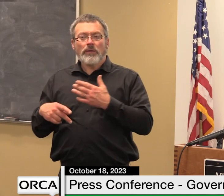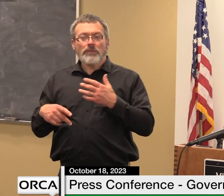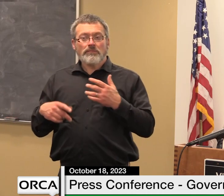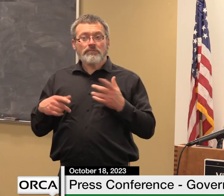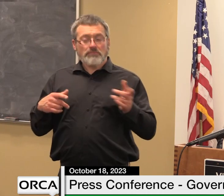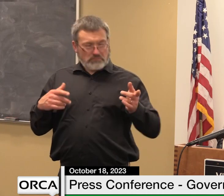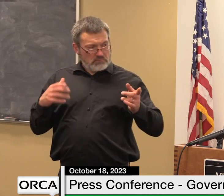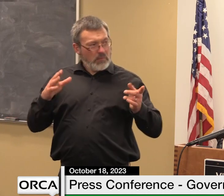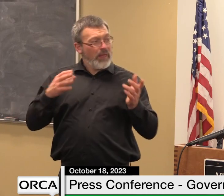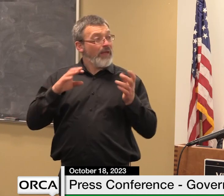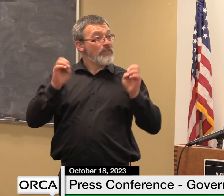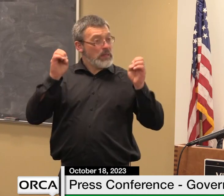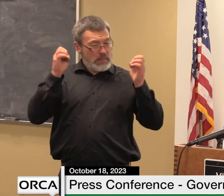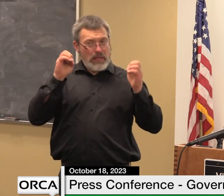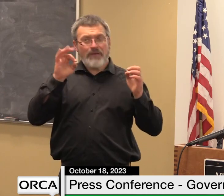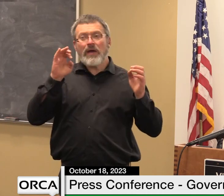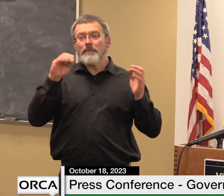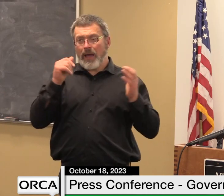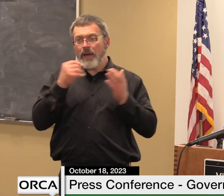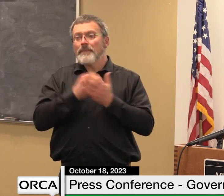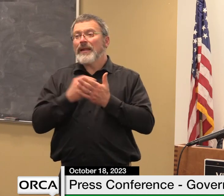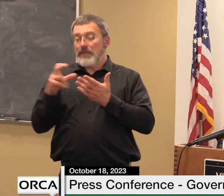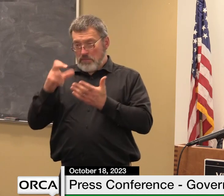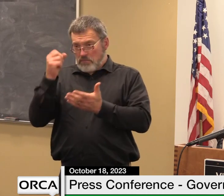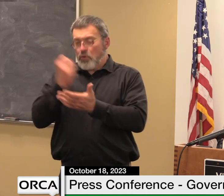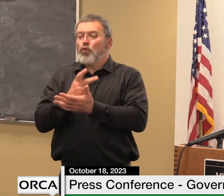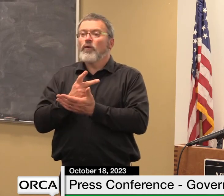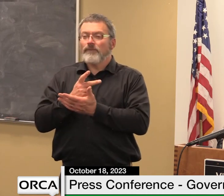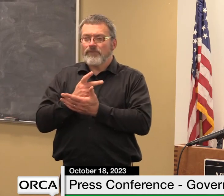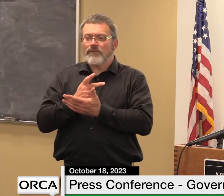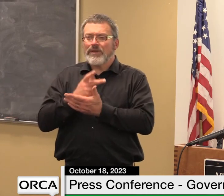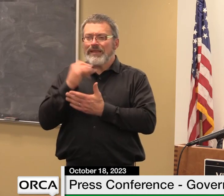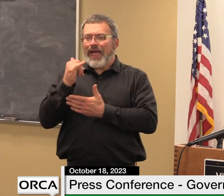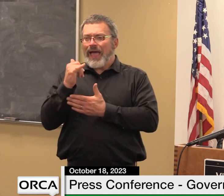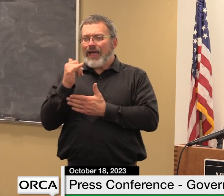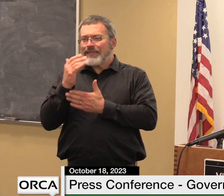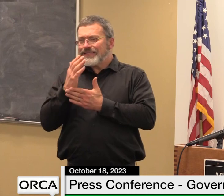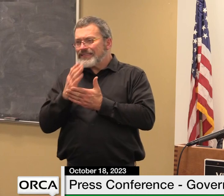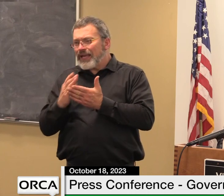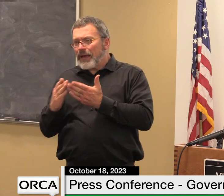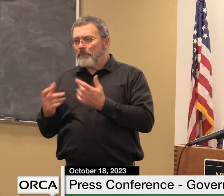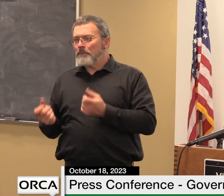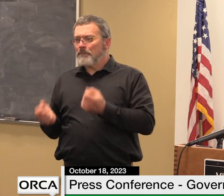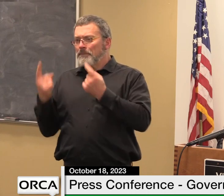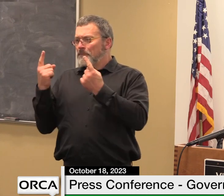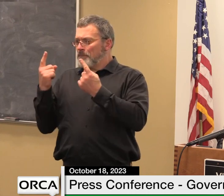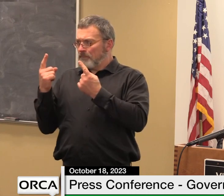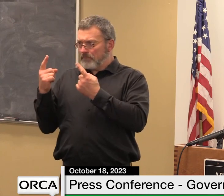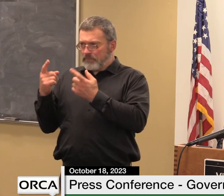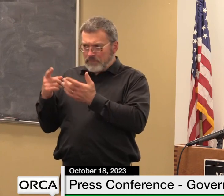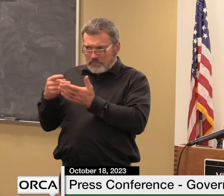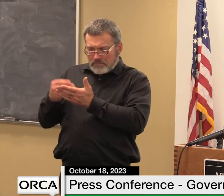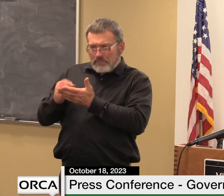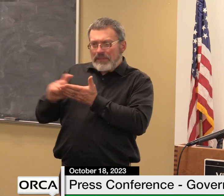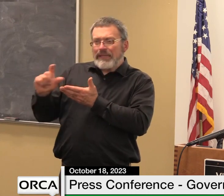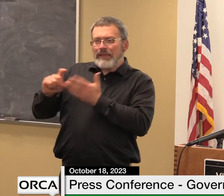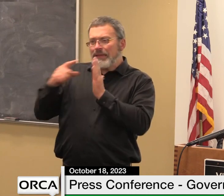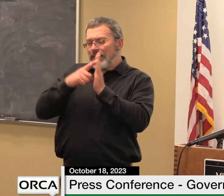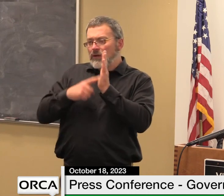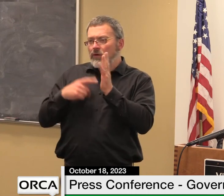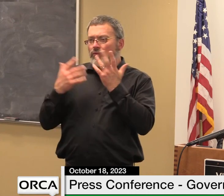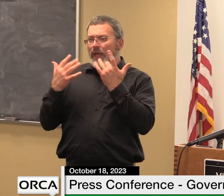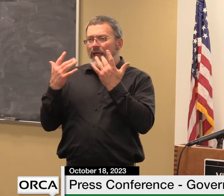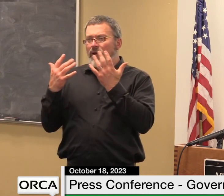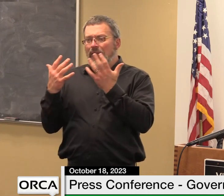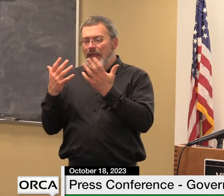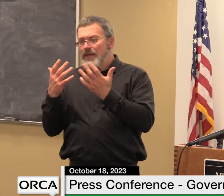was approved by Congress, but there's still a few big spending bills that are still outstanding. Are you aware of any programs that are in